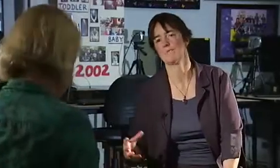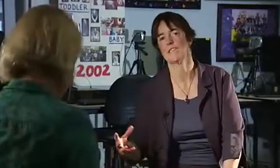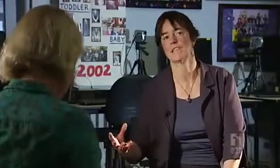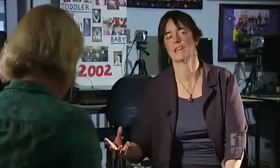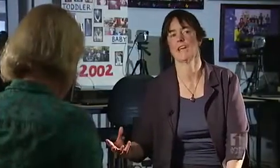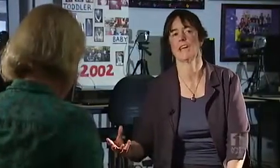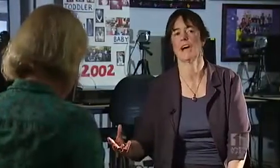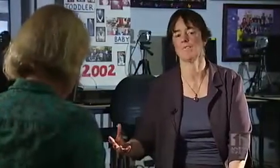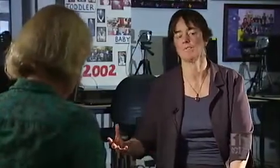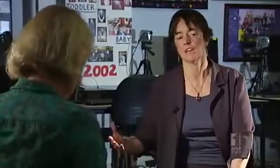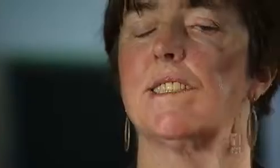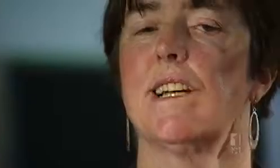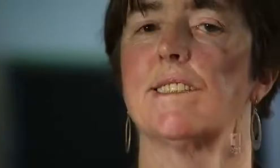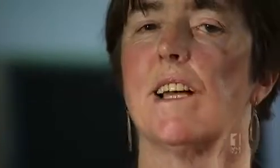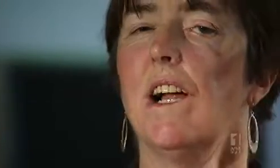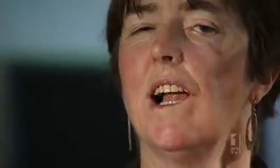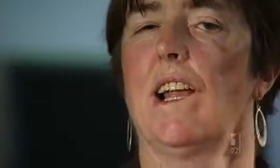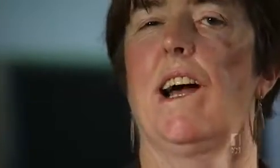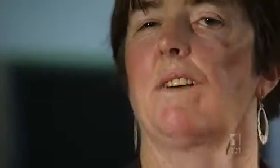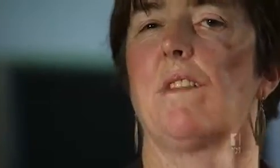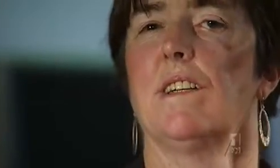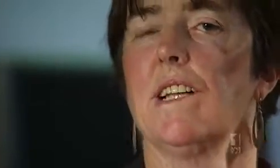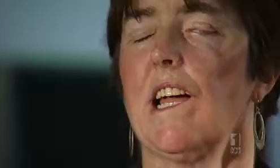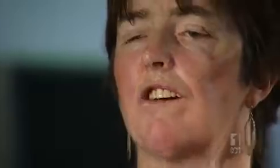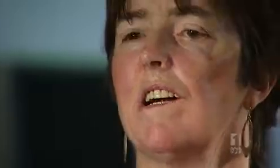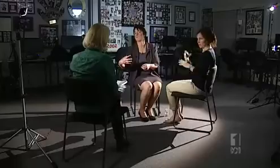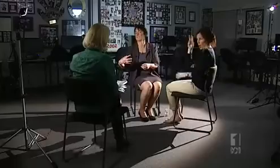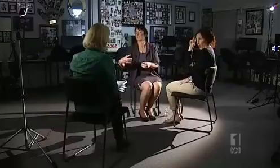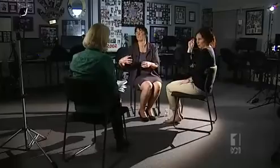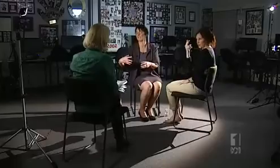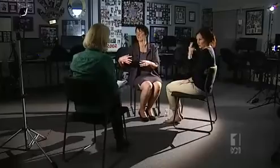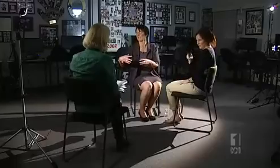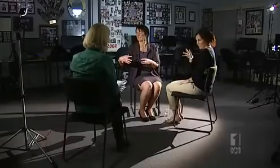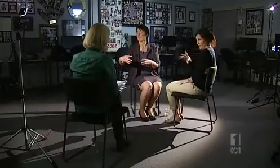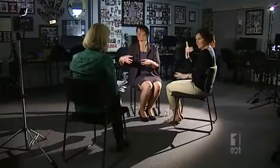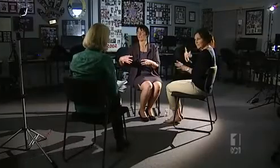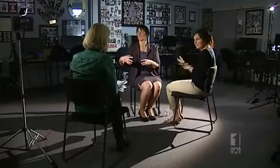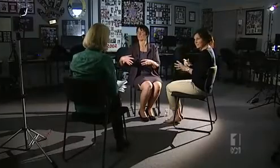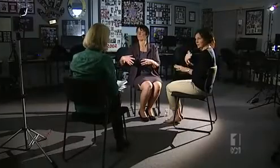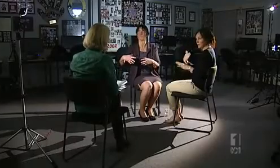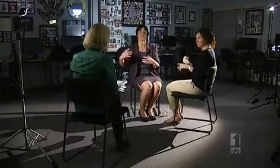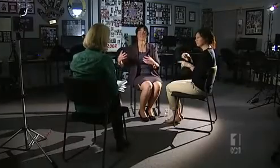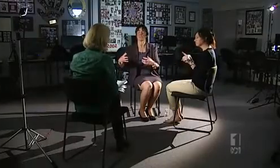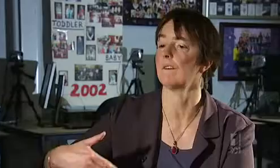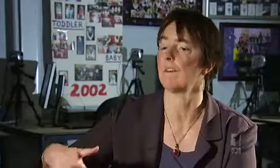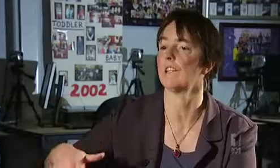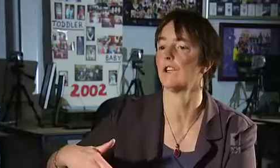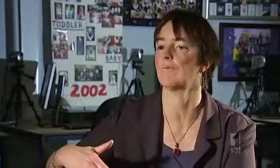Karen McQuigg is a former Kangan student who also relies on interpreters to do her job. It would still impact on